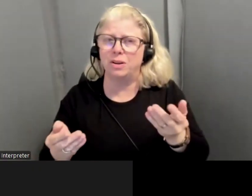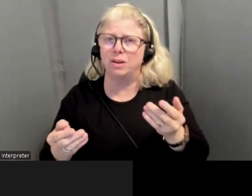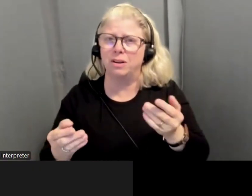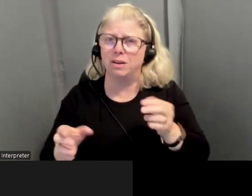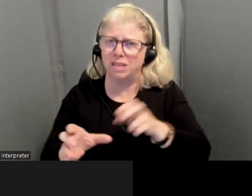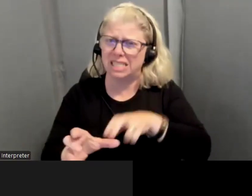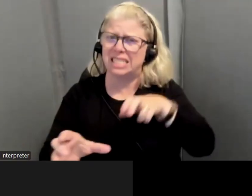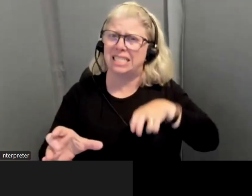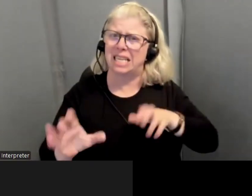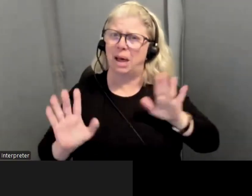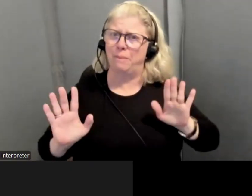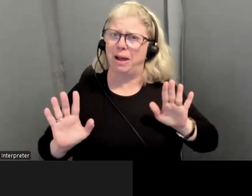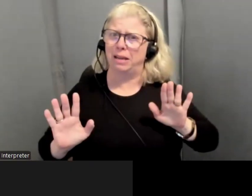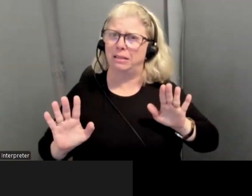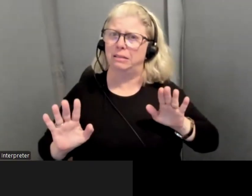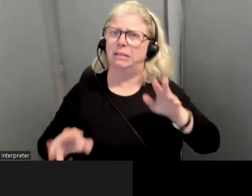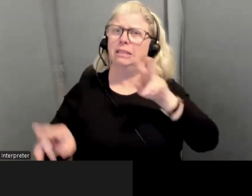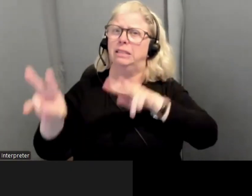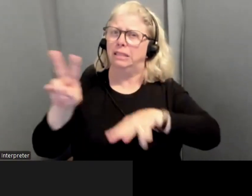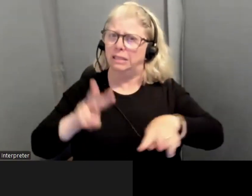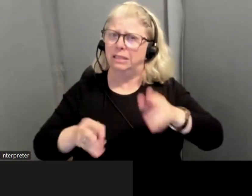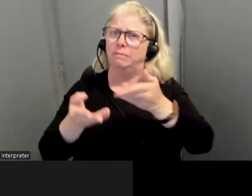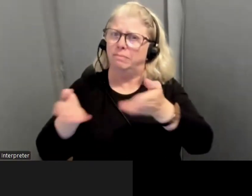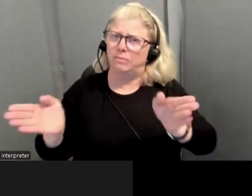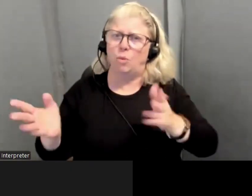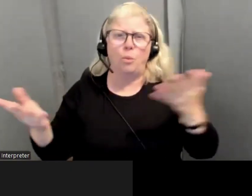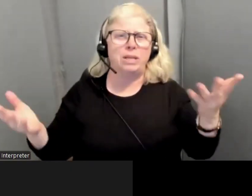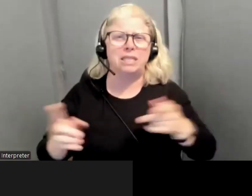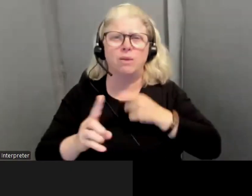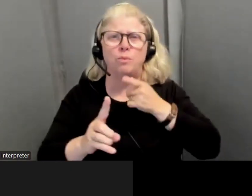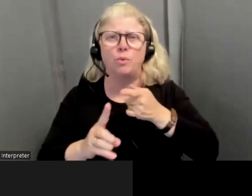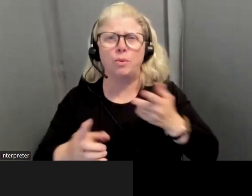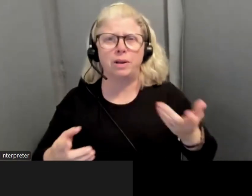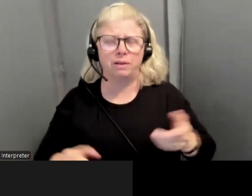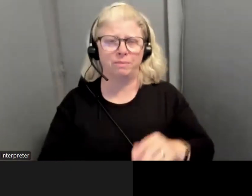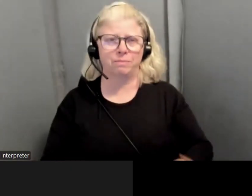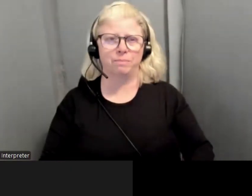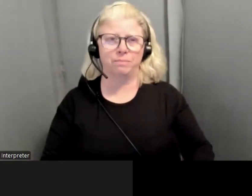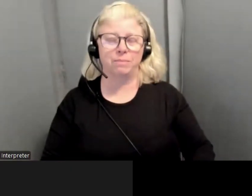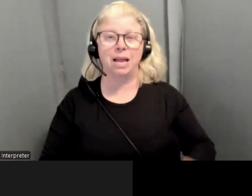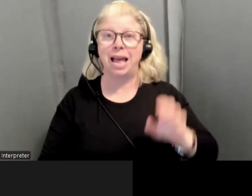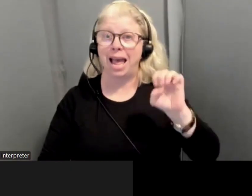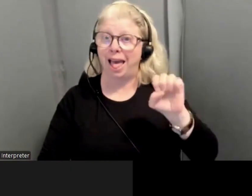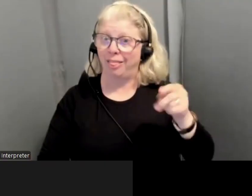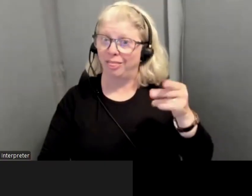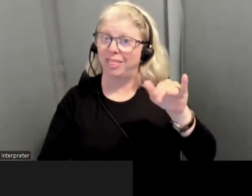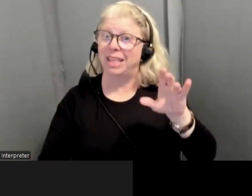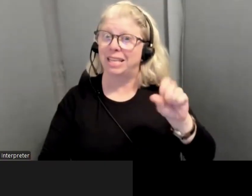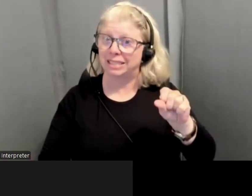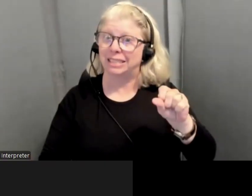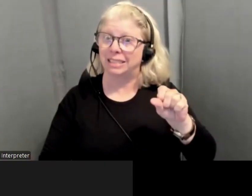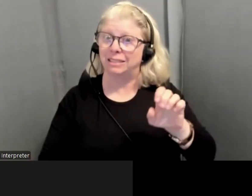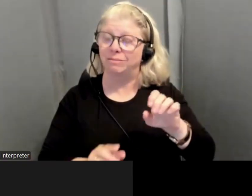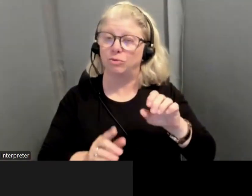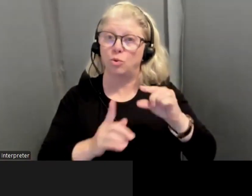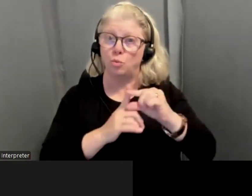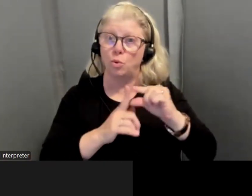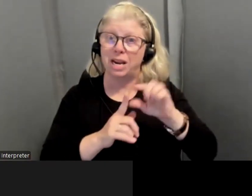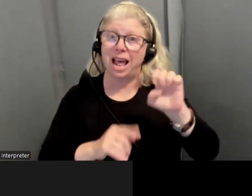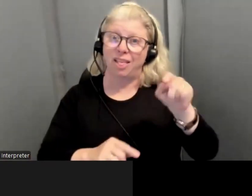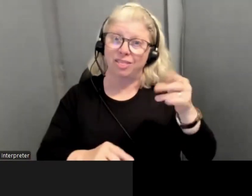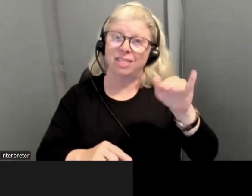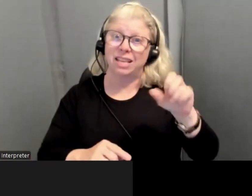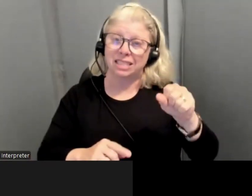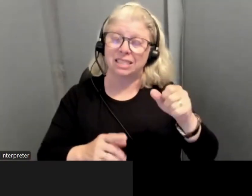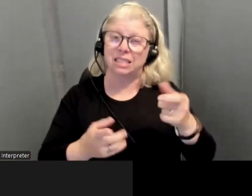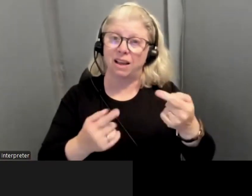for a moment and ask yourself, what is the point of this? Ethics, the word ethics